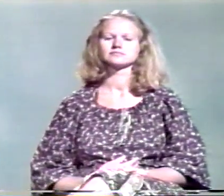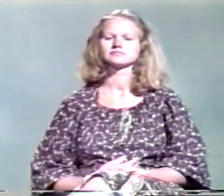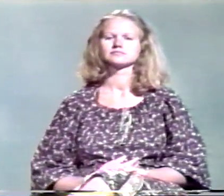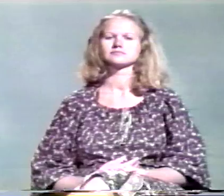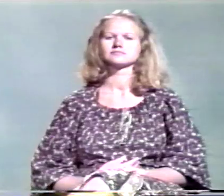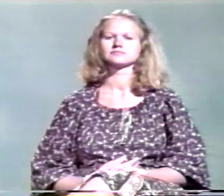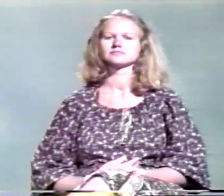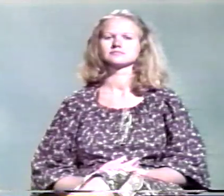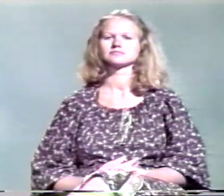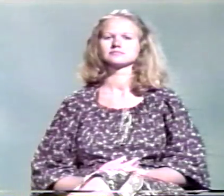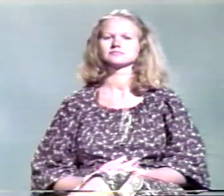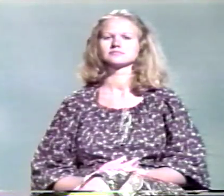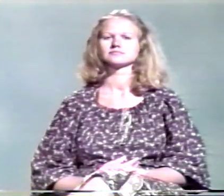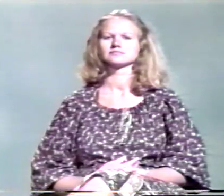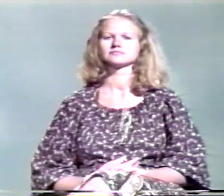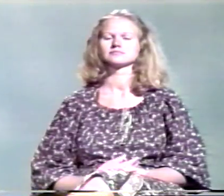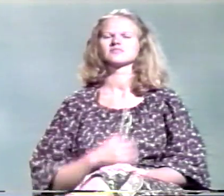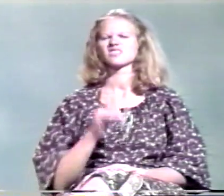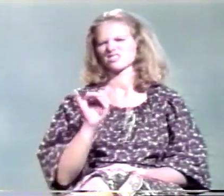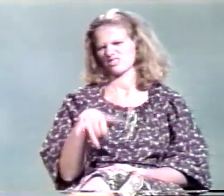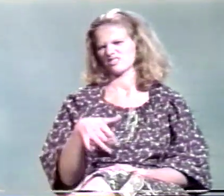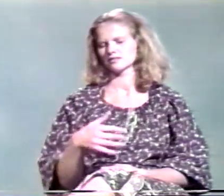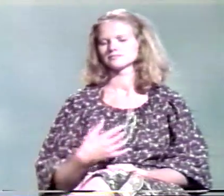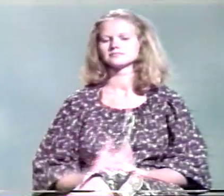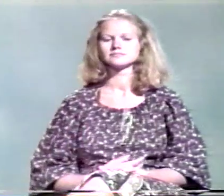That's what I was talking about, or that's it.